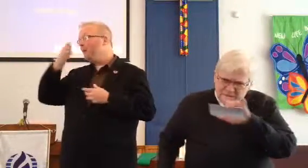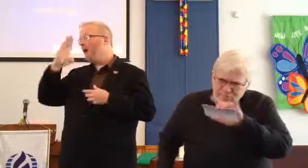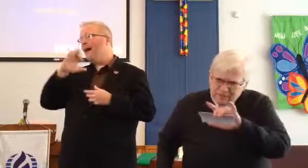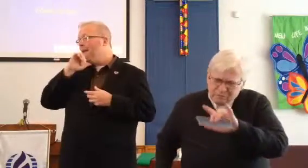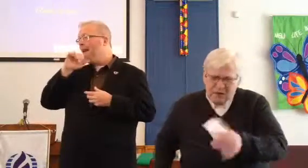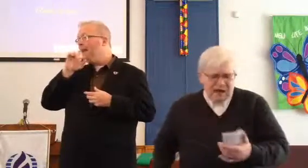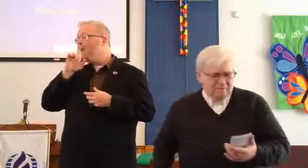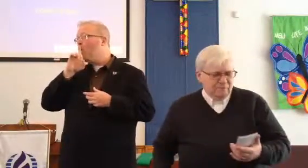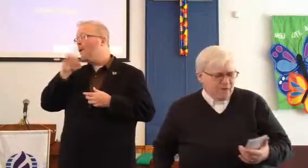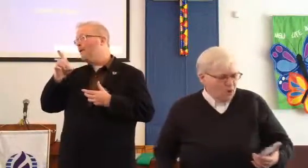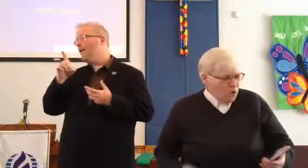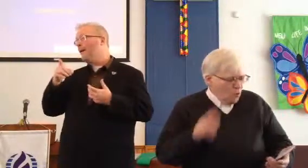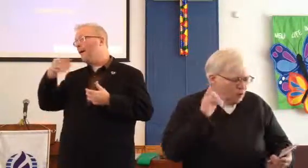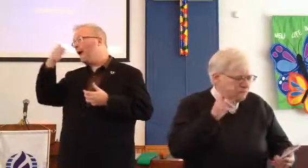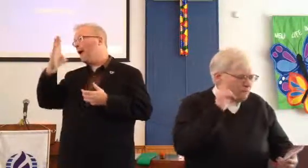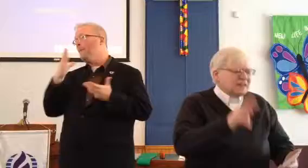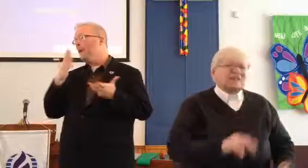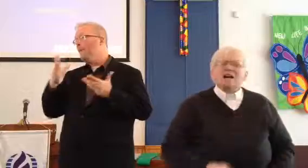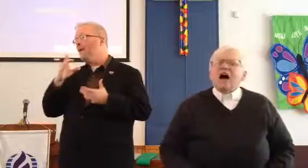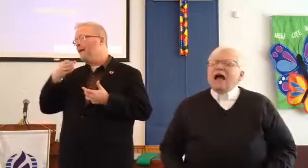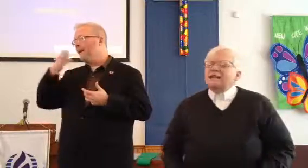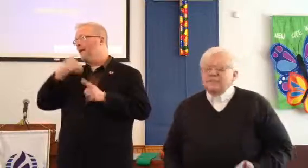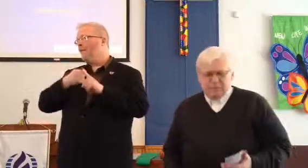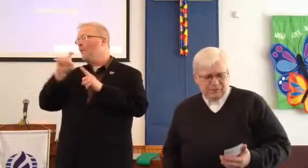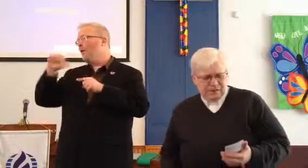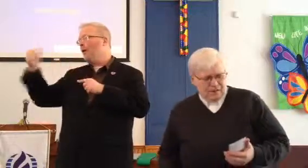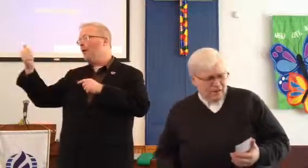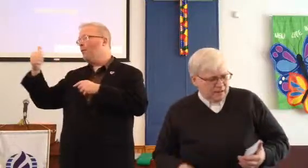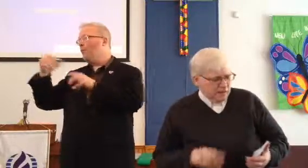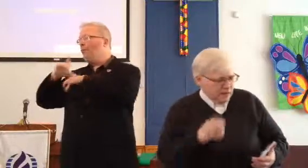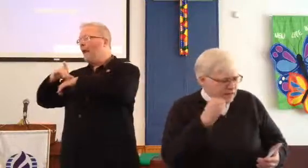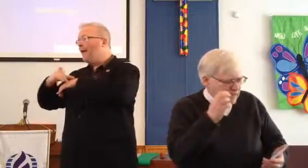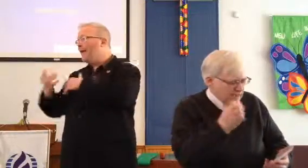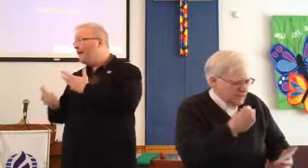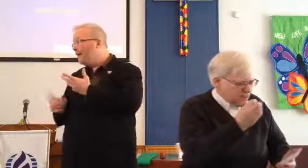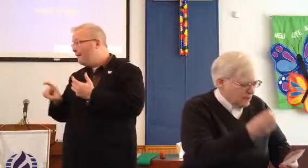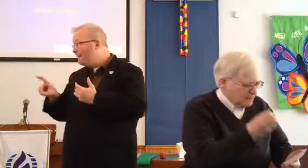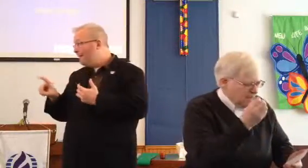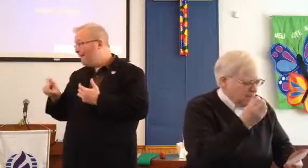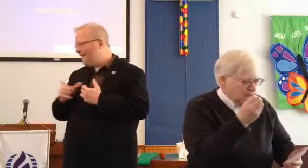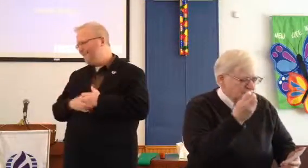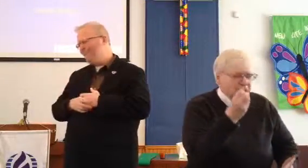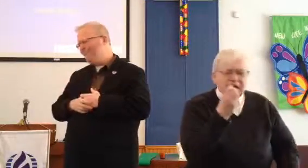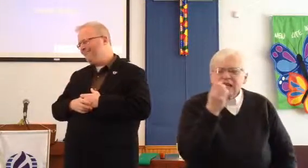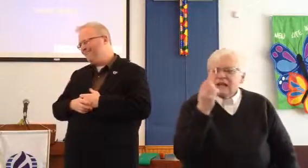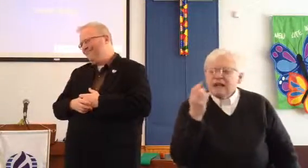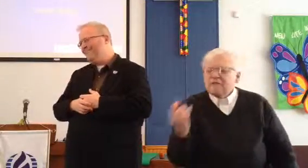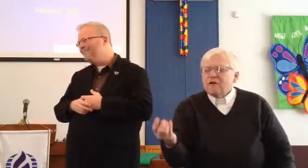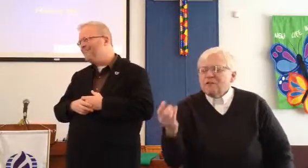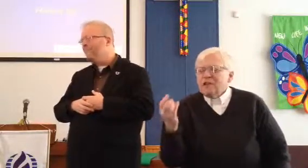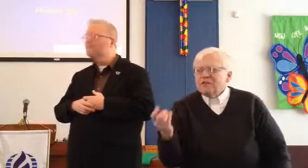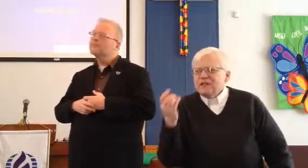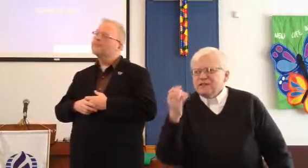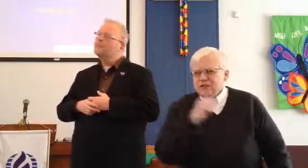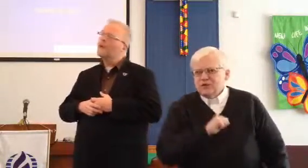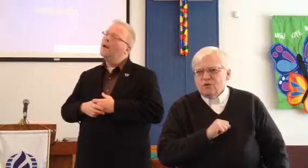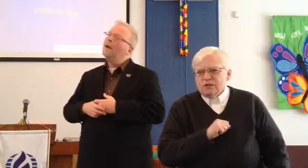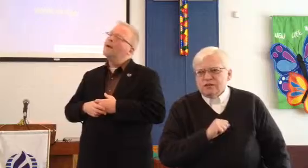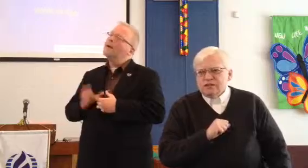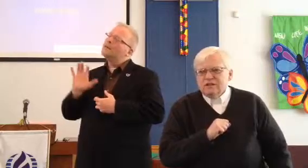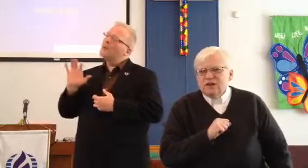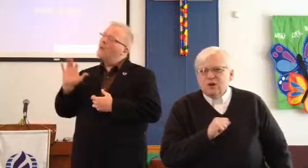But, what if we decide that we can get something from